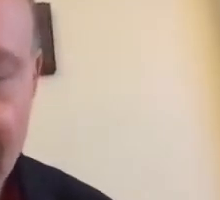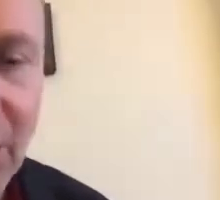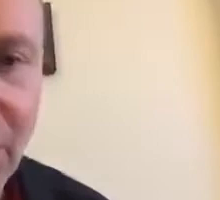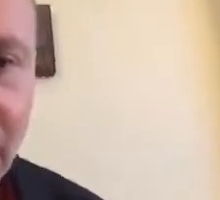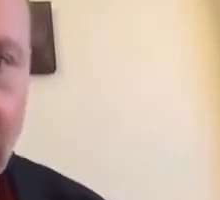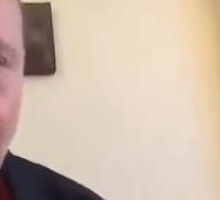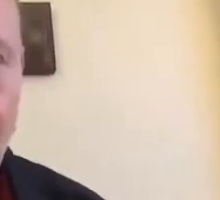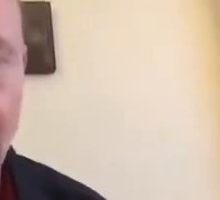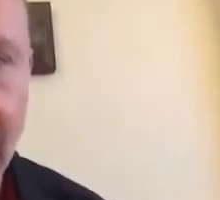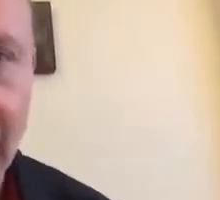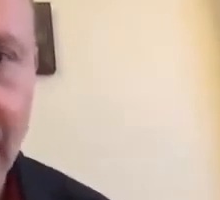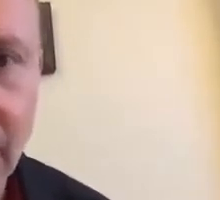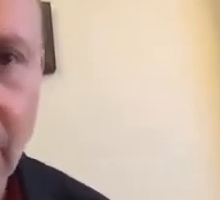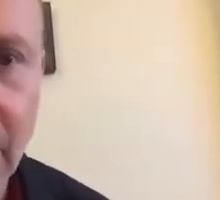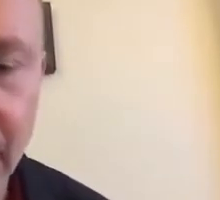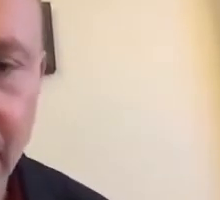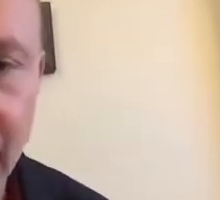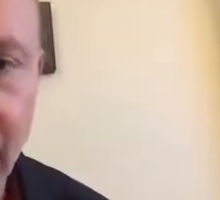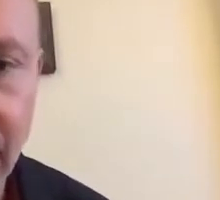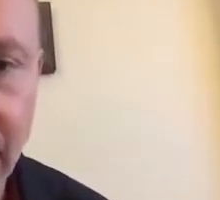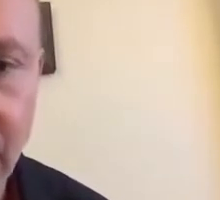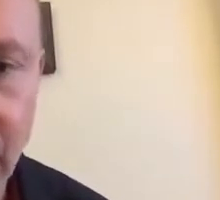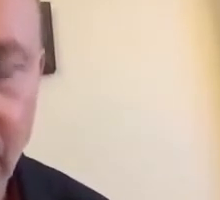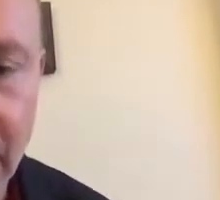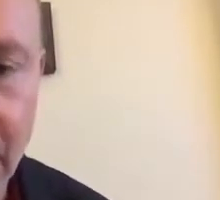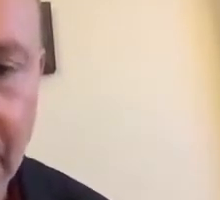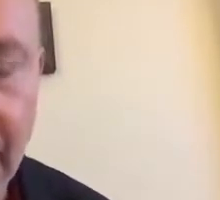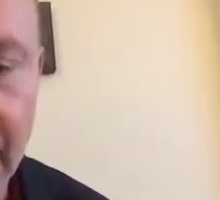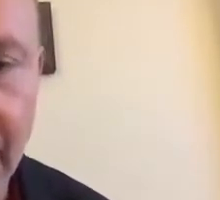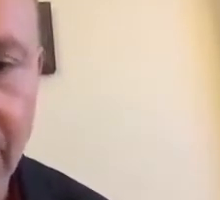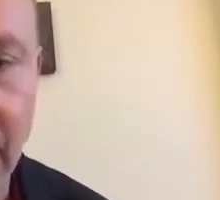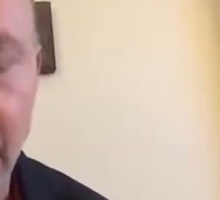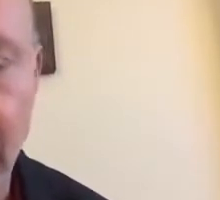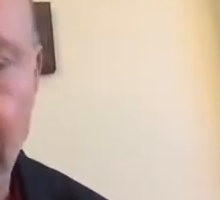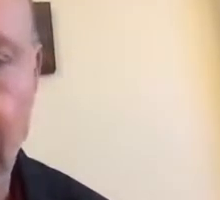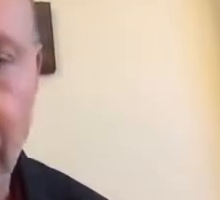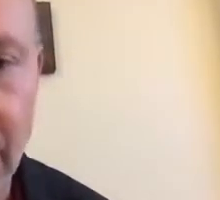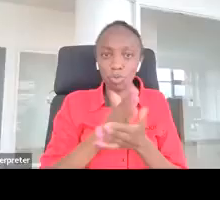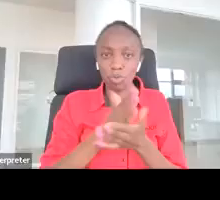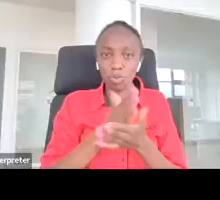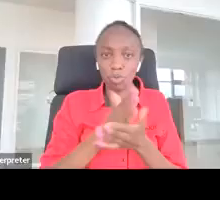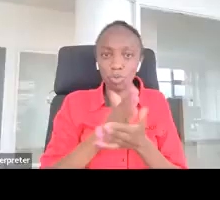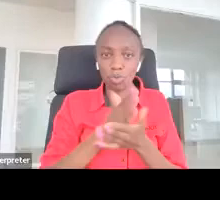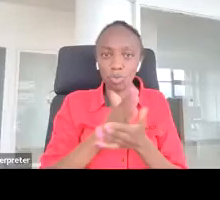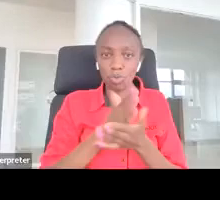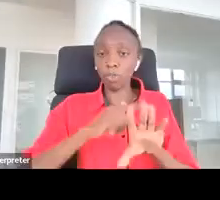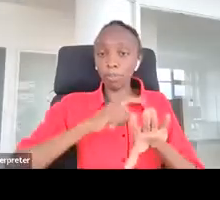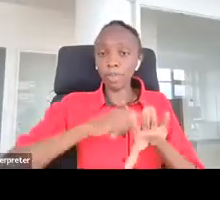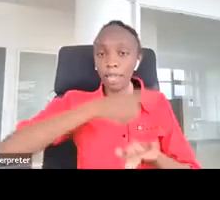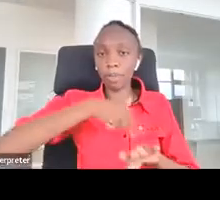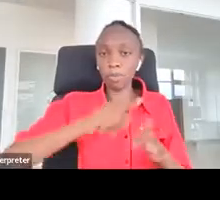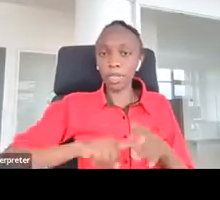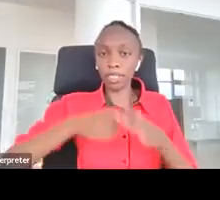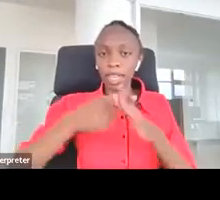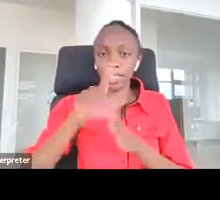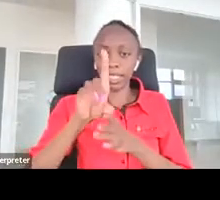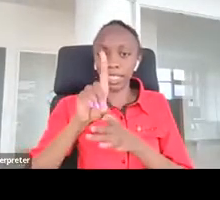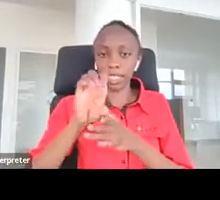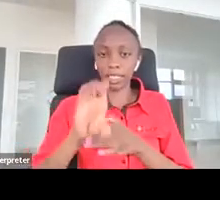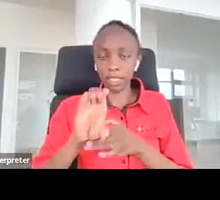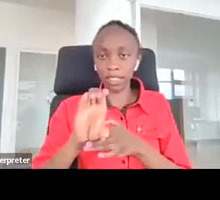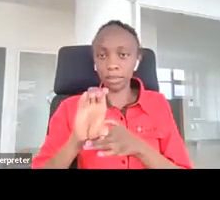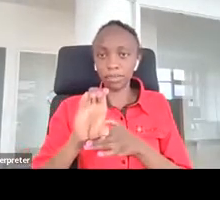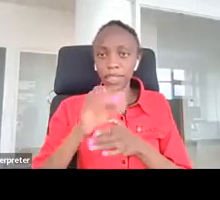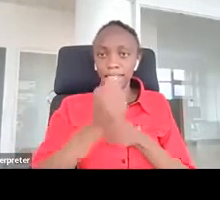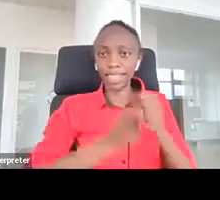but not the learners alone. Since we began DEC and started on this journey in 2013,